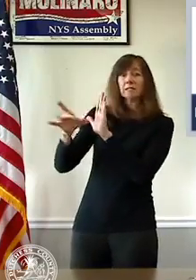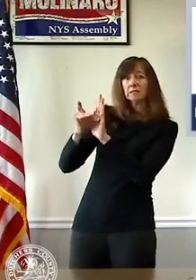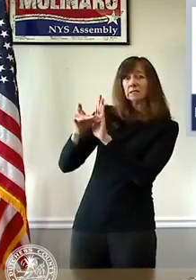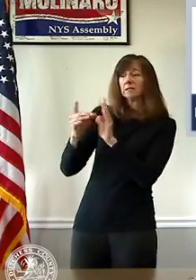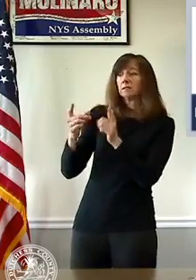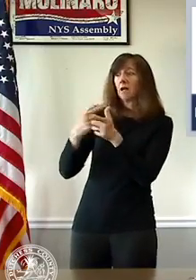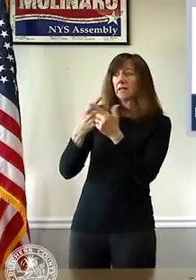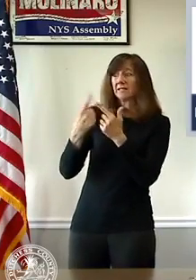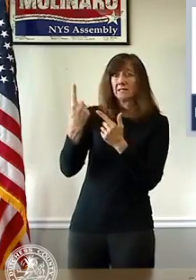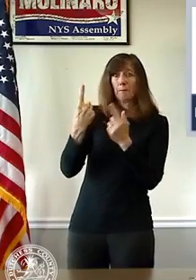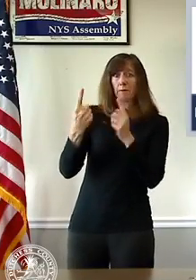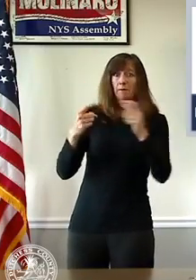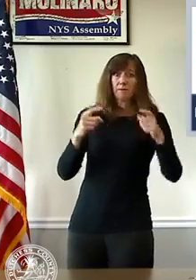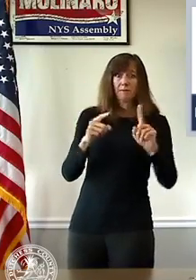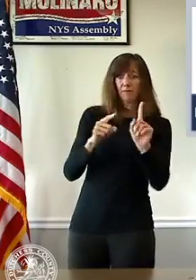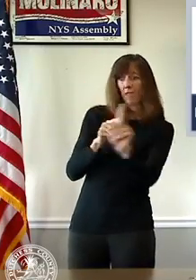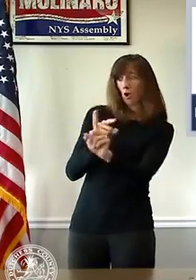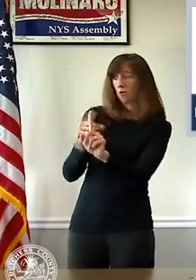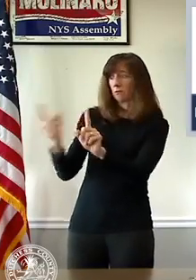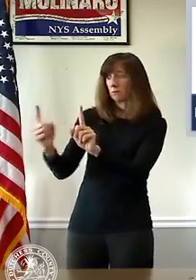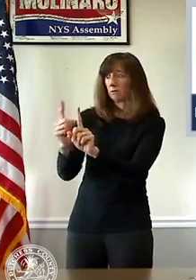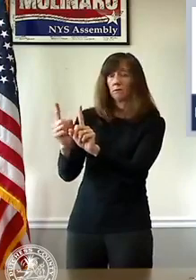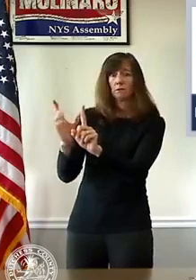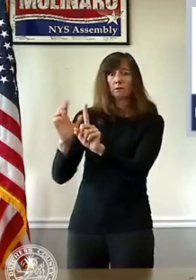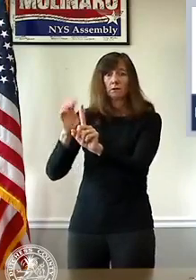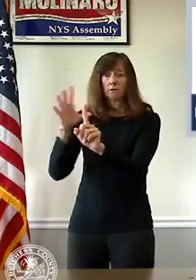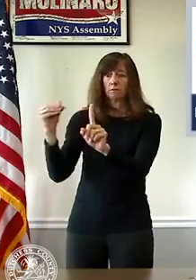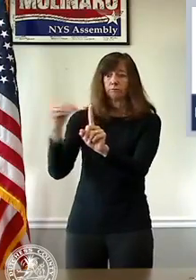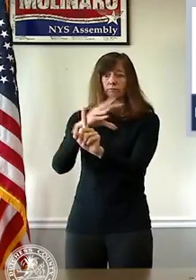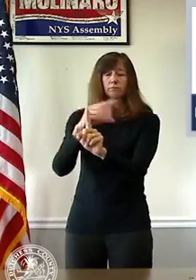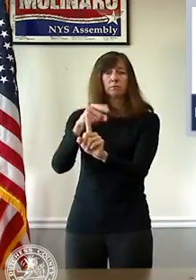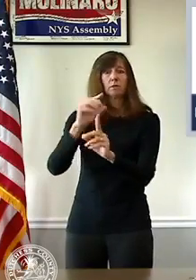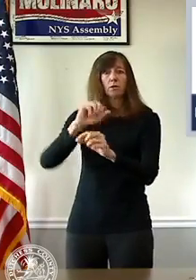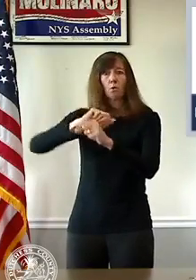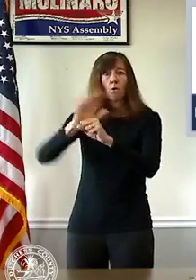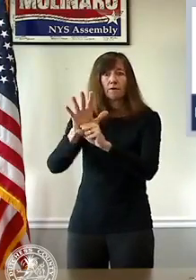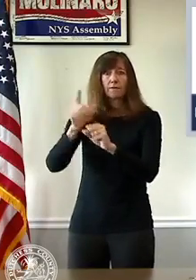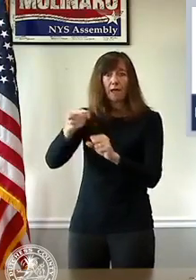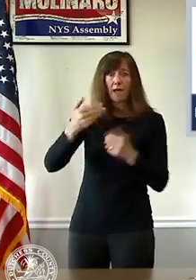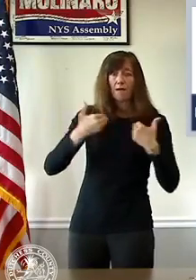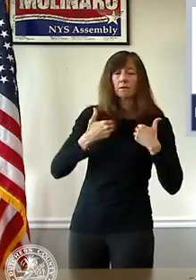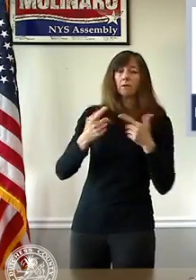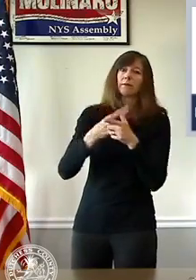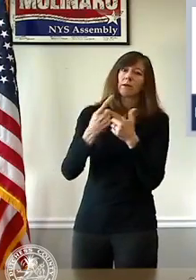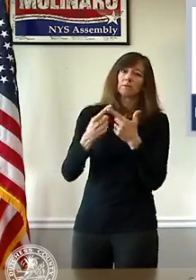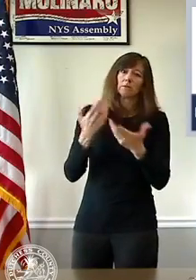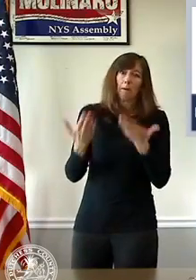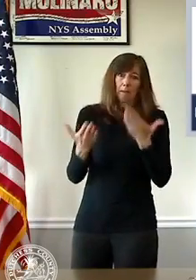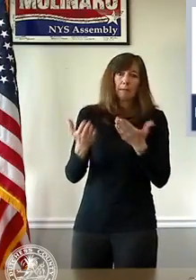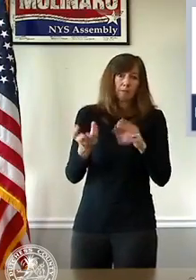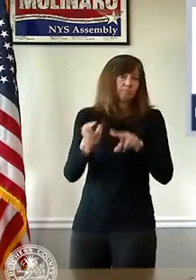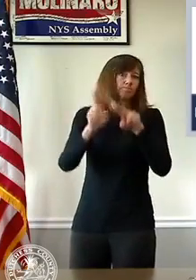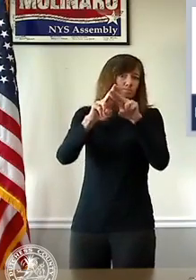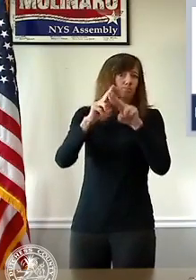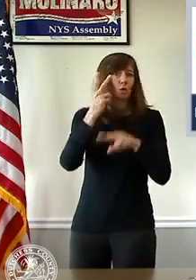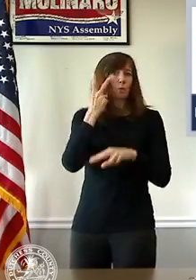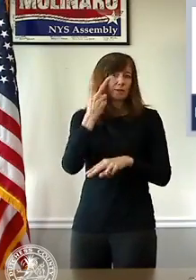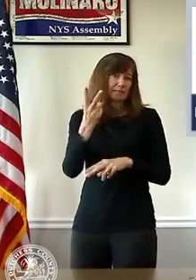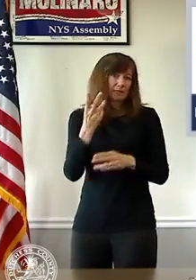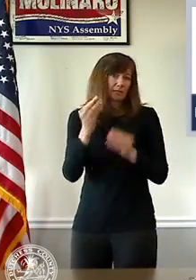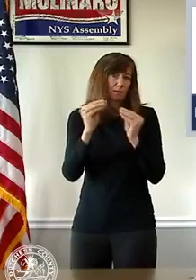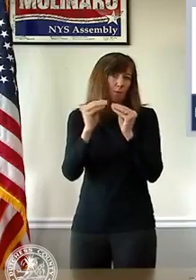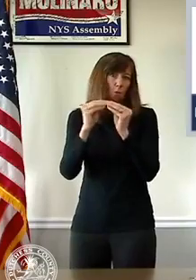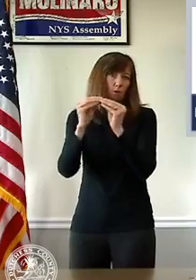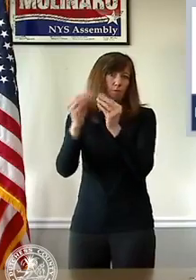is likely that the disease is transferred. And if it is, we will see new cases. Now, that said, we're obviously encouraging people